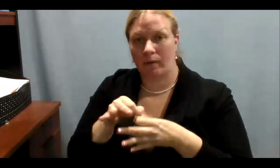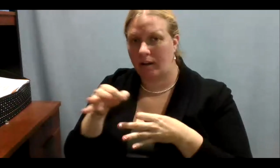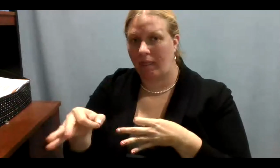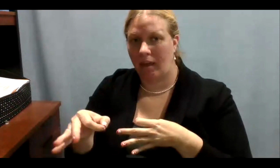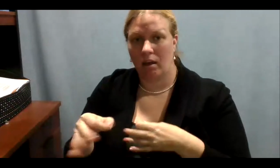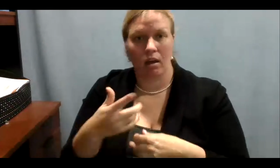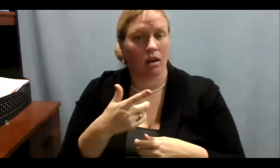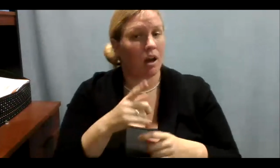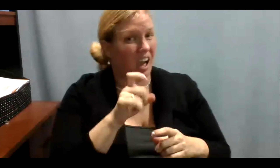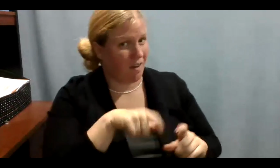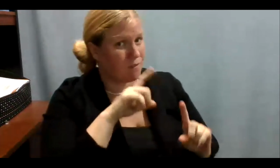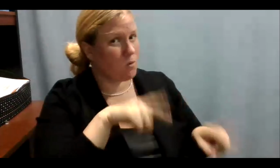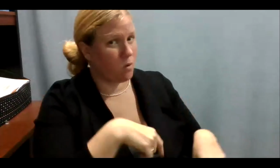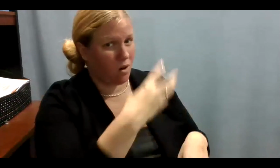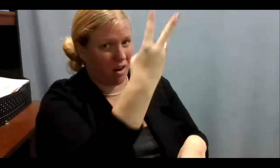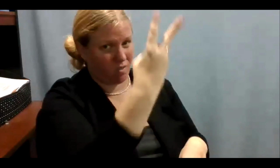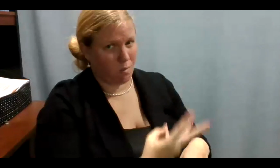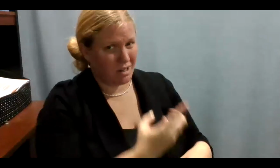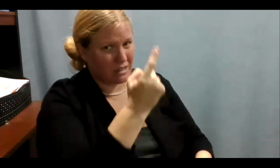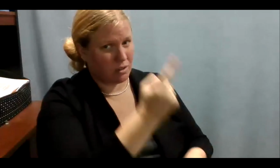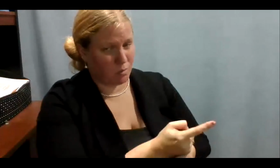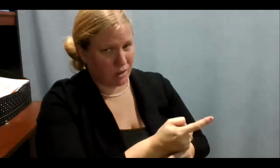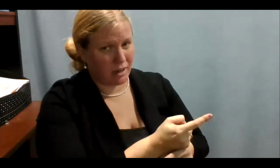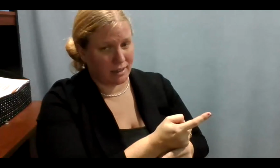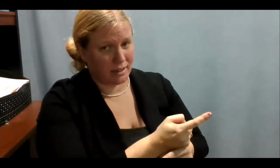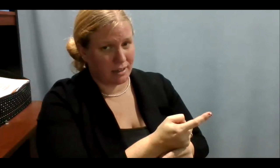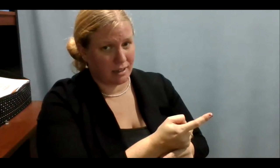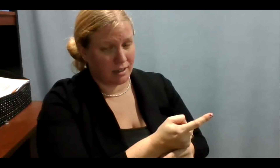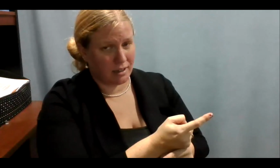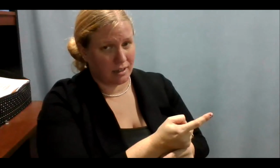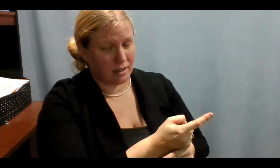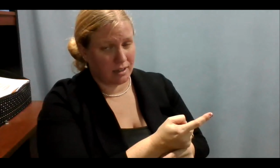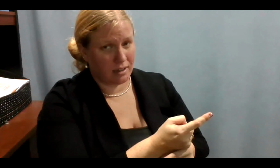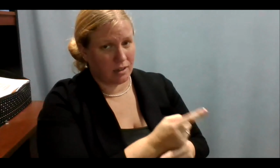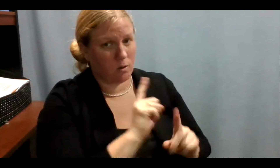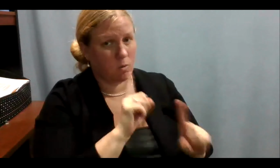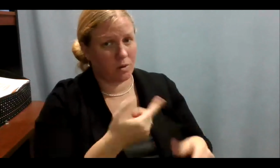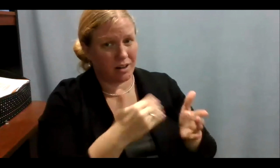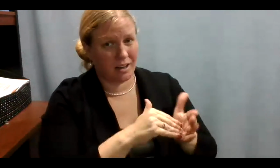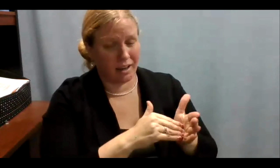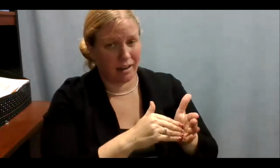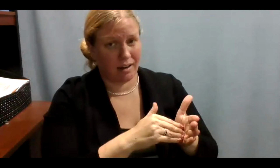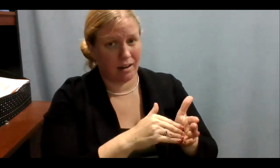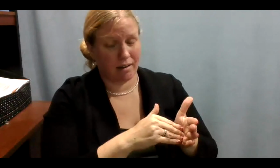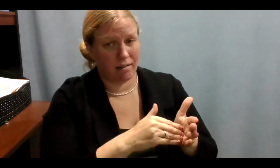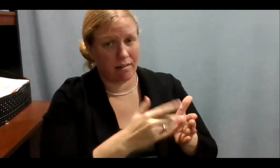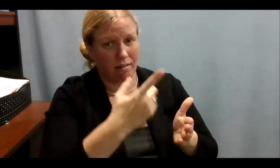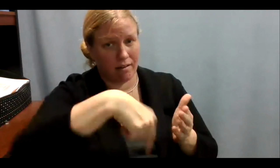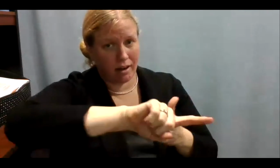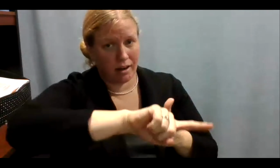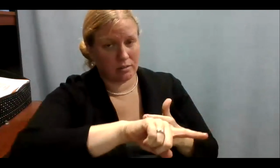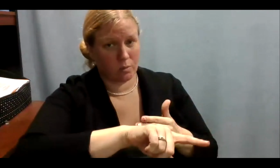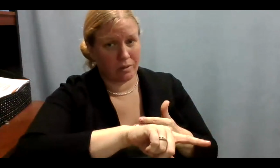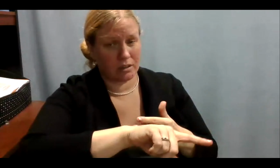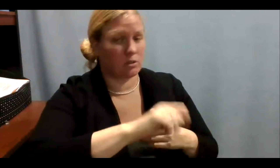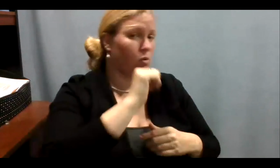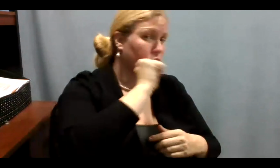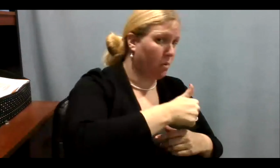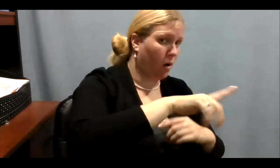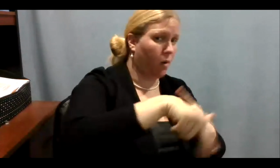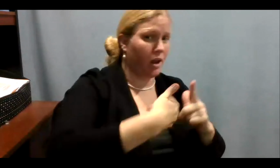for every Wednesday, right? So you already have yours coming in tomorrow and then you have to order again next week if you want more. Correct. We'll be ordering